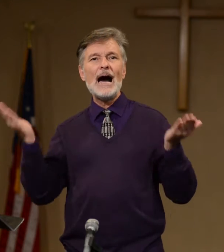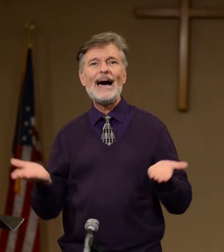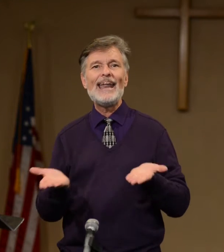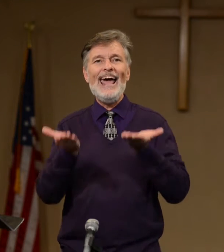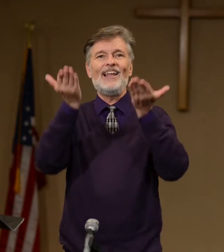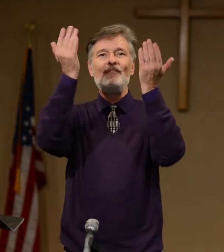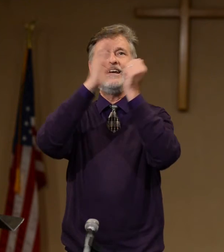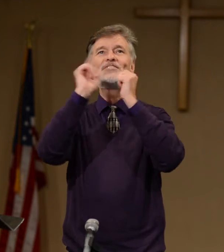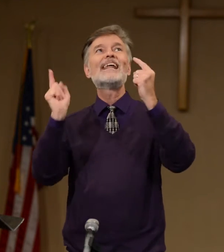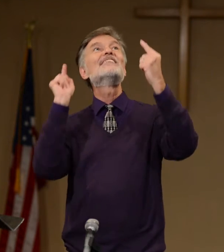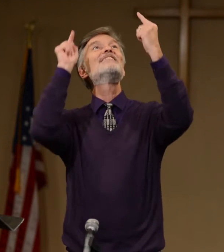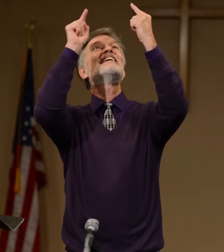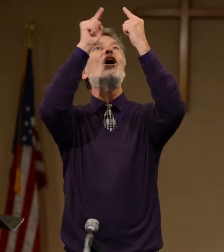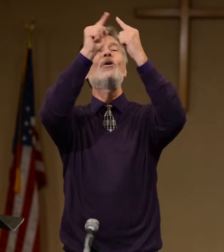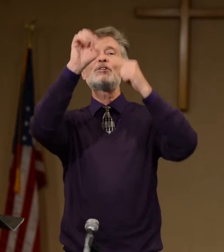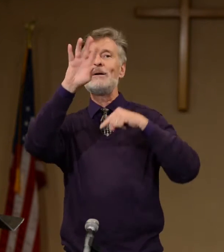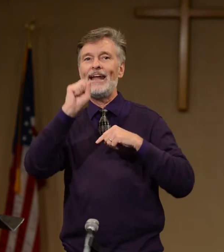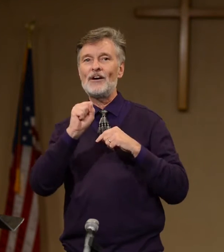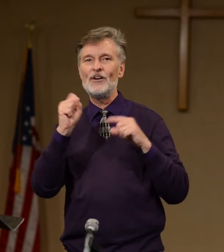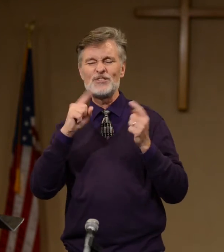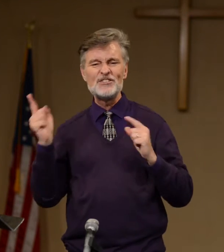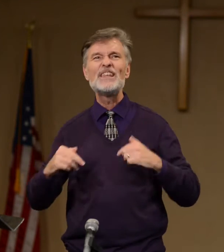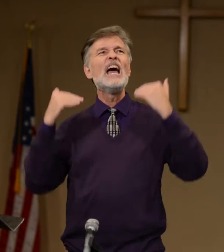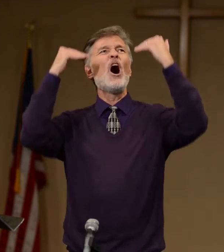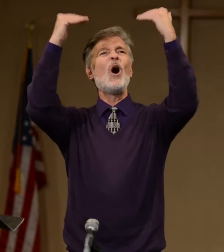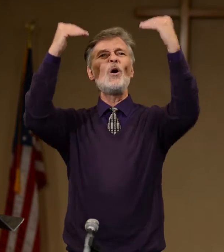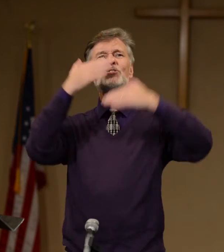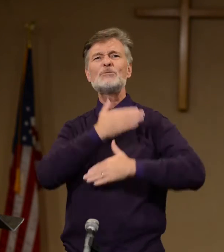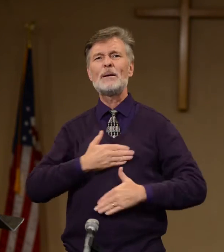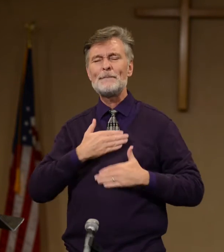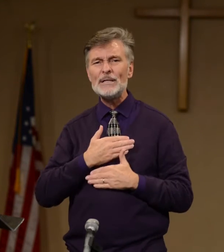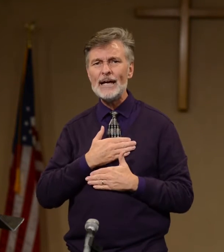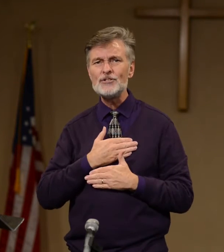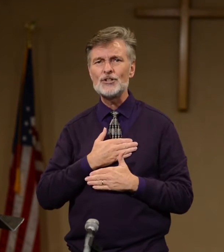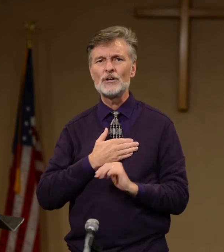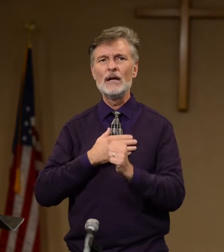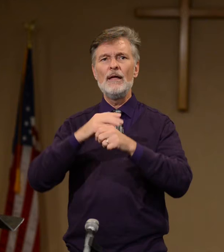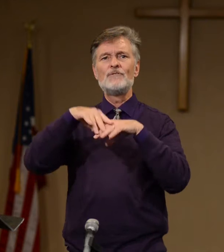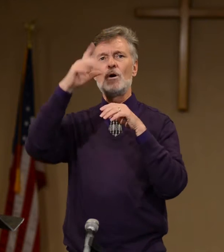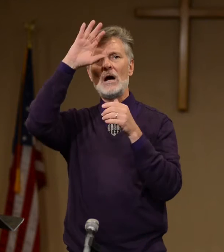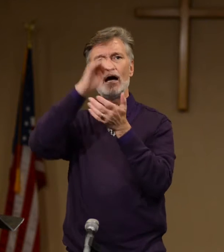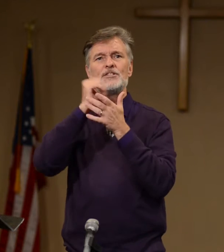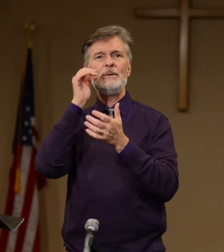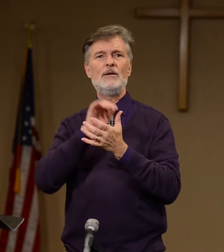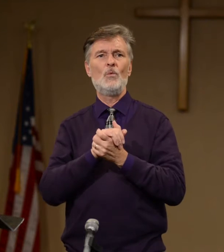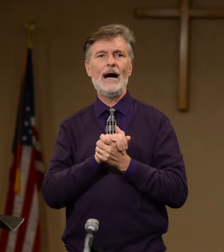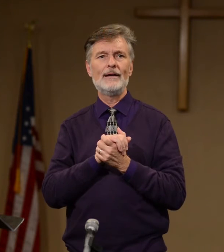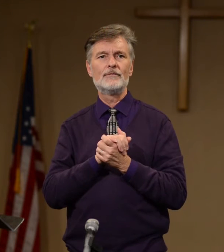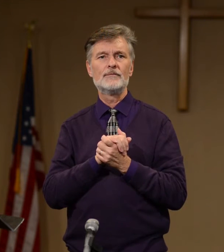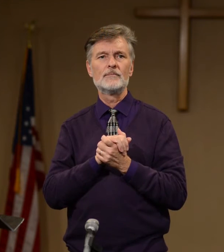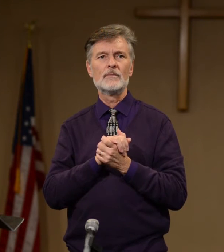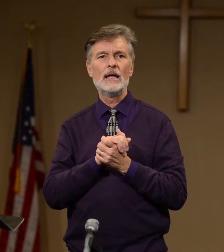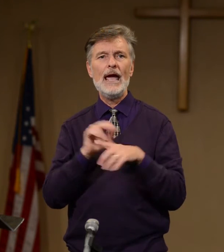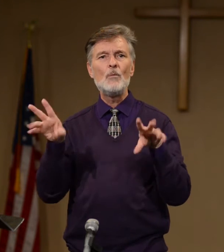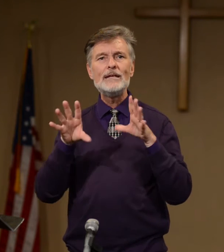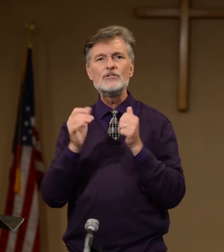God elevates it as the ultimate eros, as the ultimate pleasure for a husband and wife. And we do